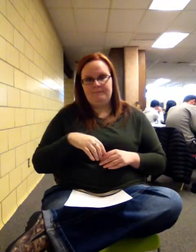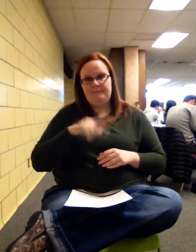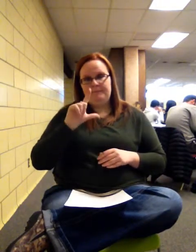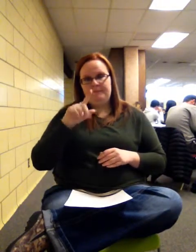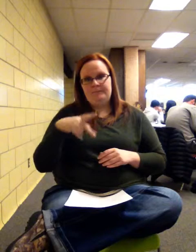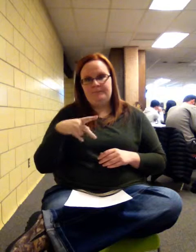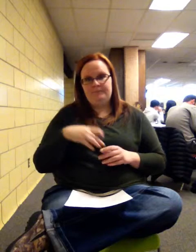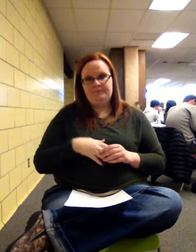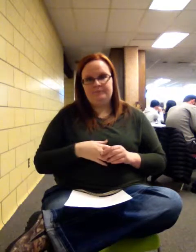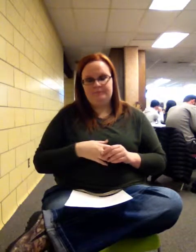Liquidity premium.